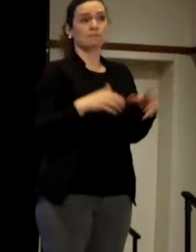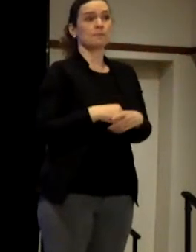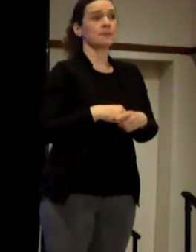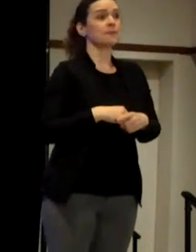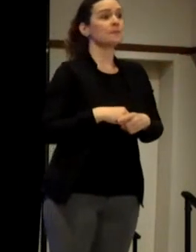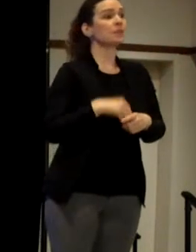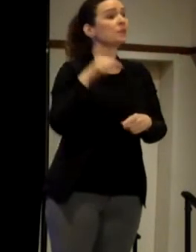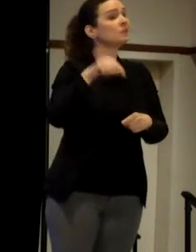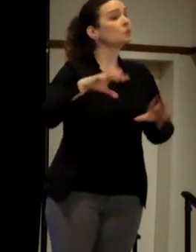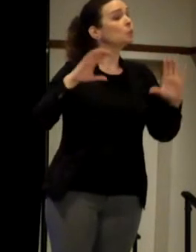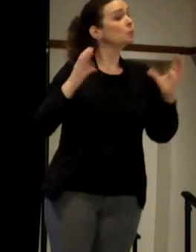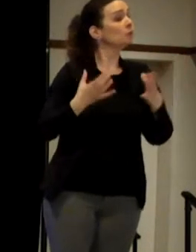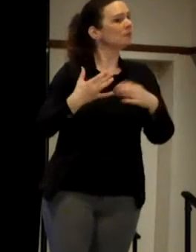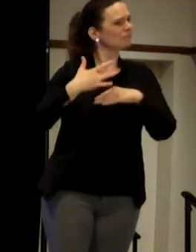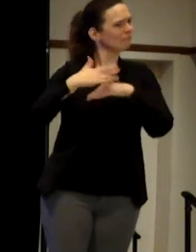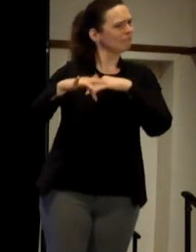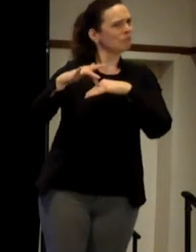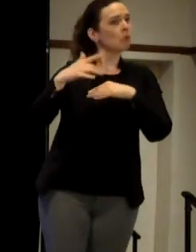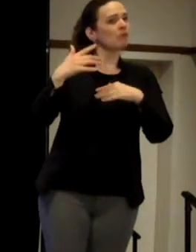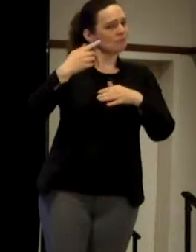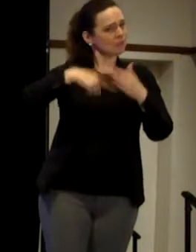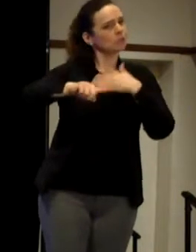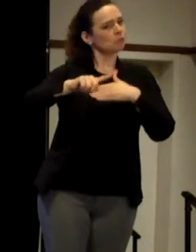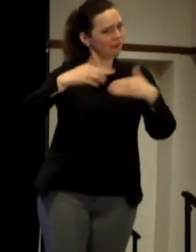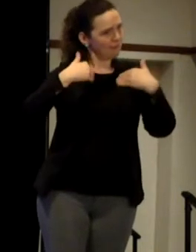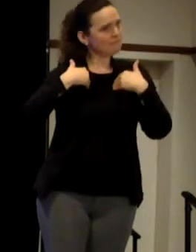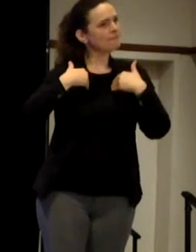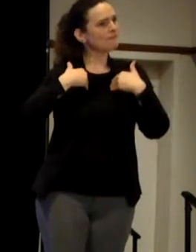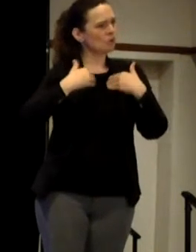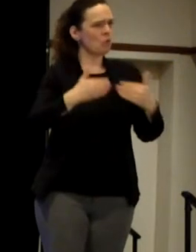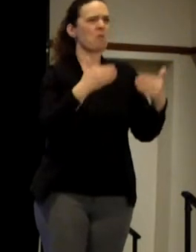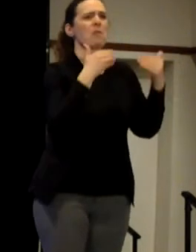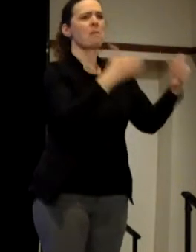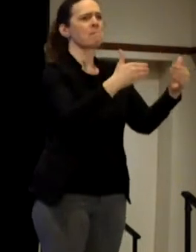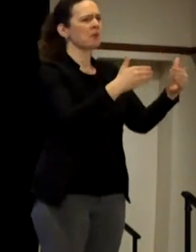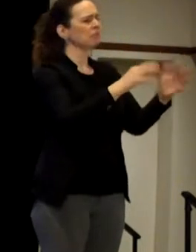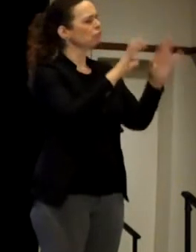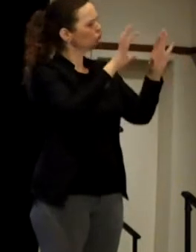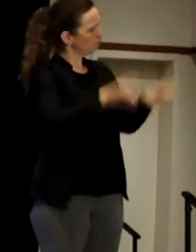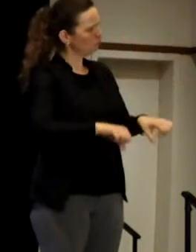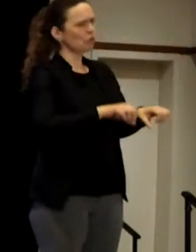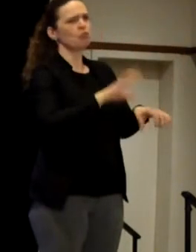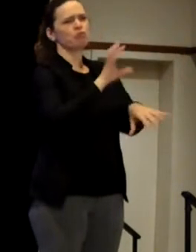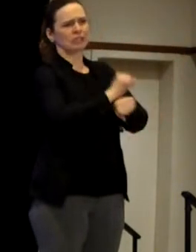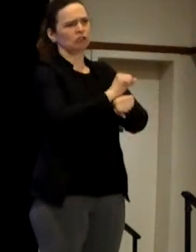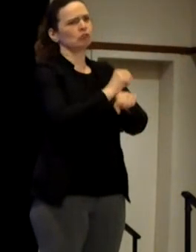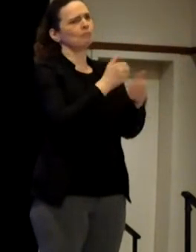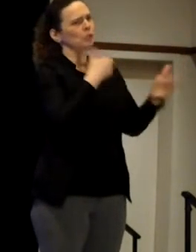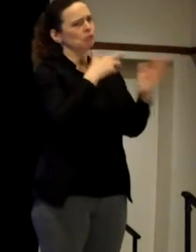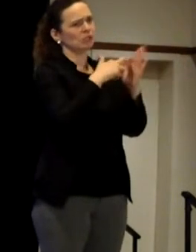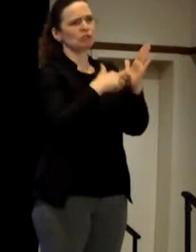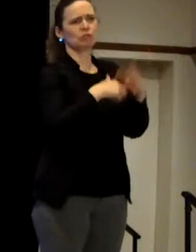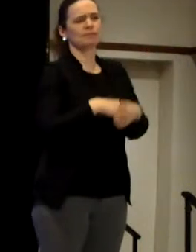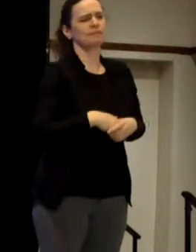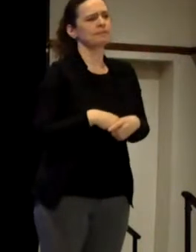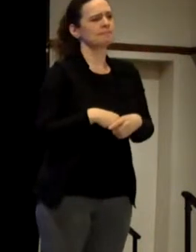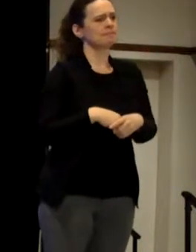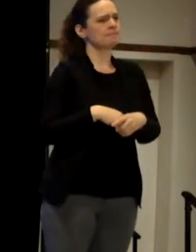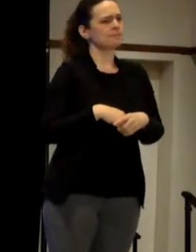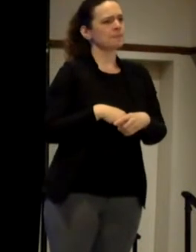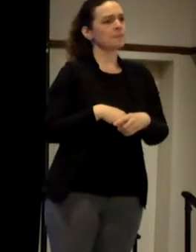reason they become eligible next week anyways, we'll just send out an email and offer you appointments right away. But if we have a